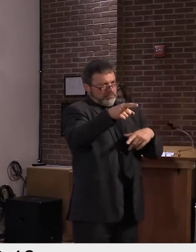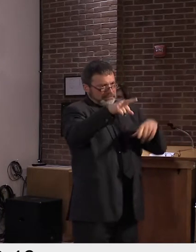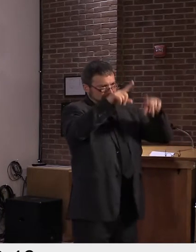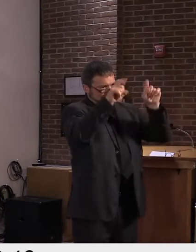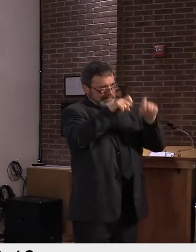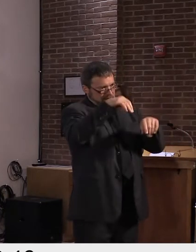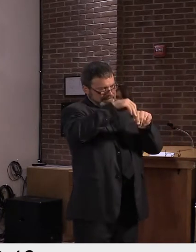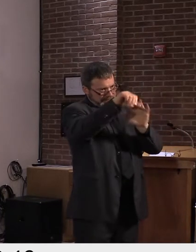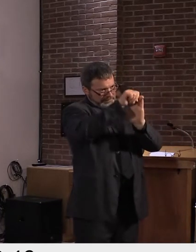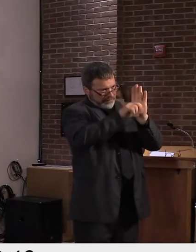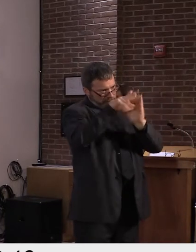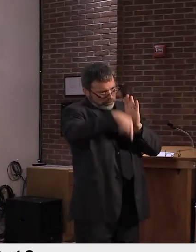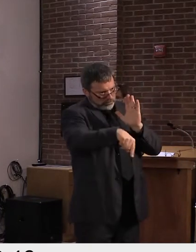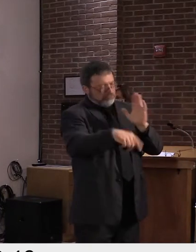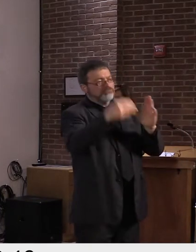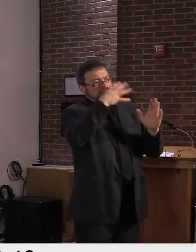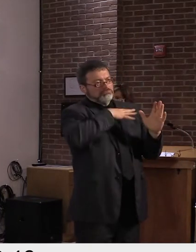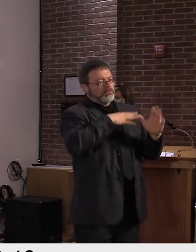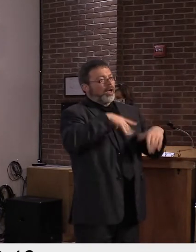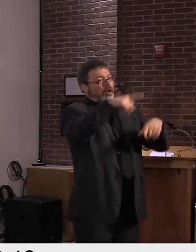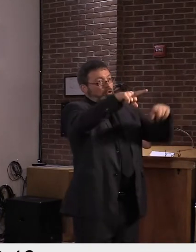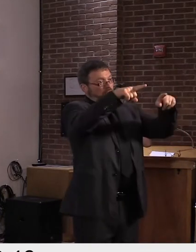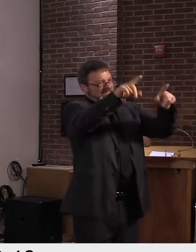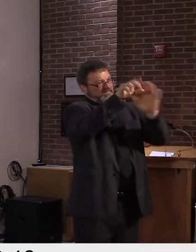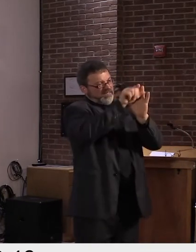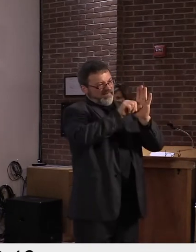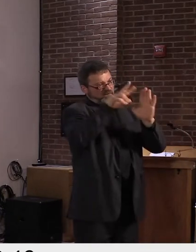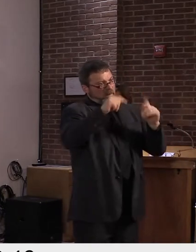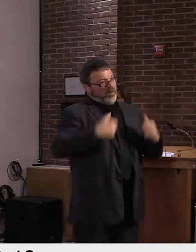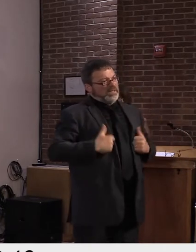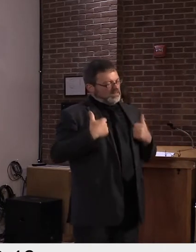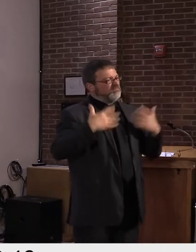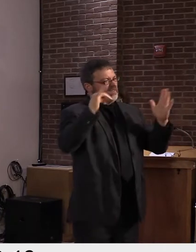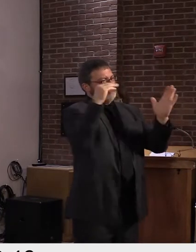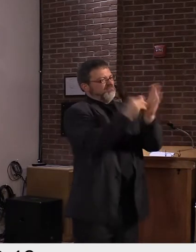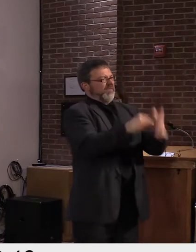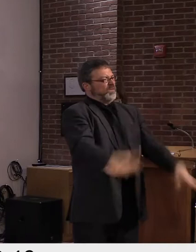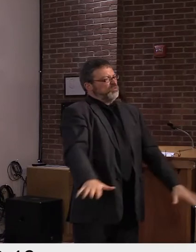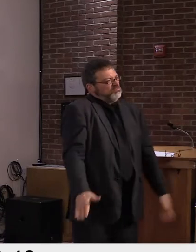our attention. Okay, good to know. That's it for me. Thank you so